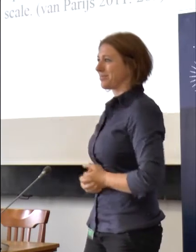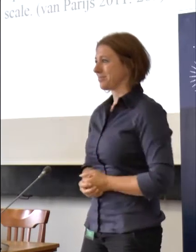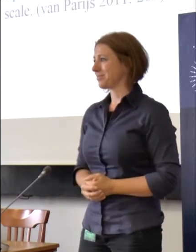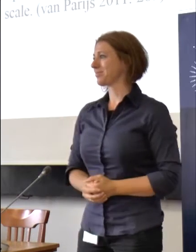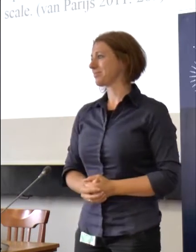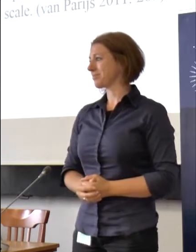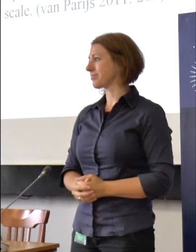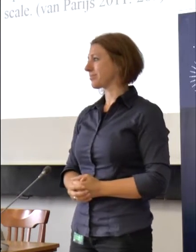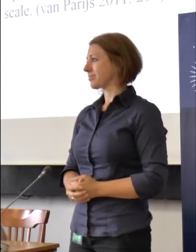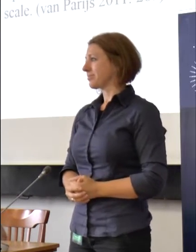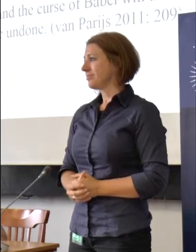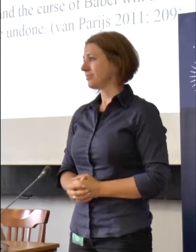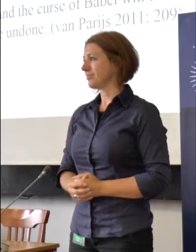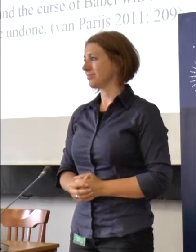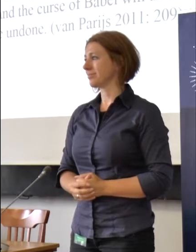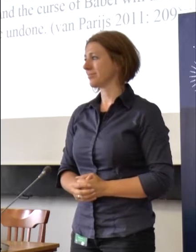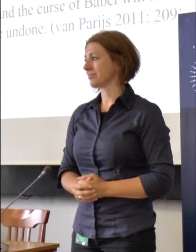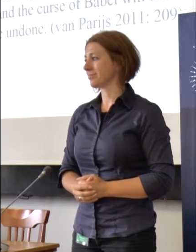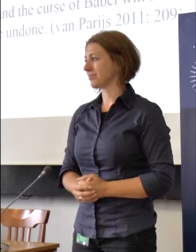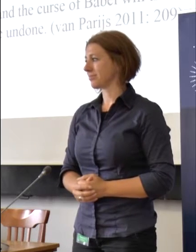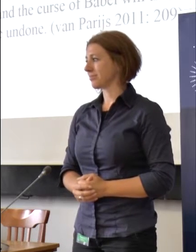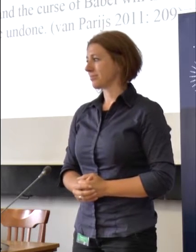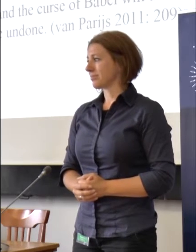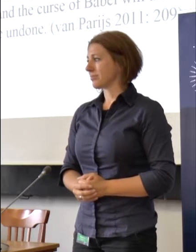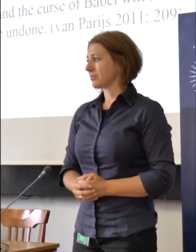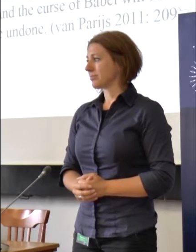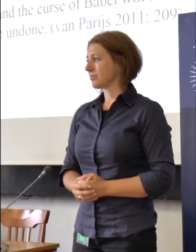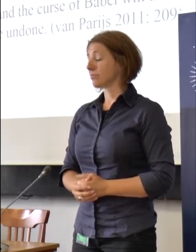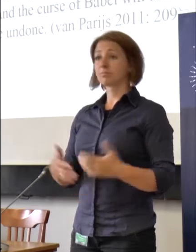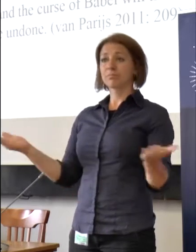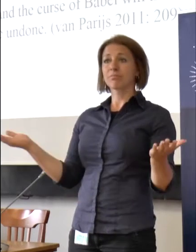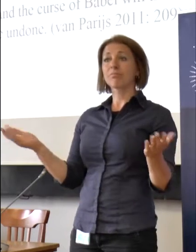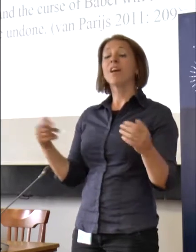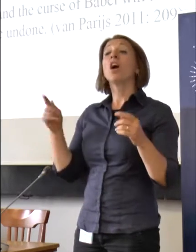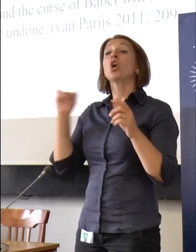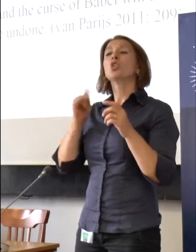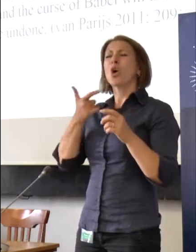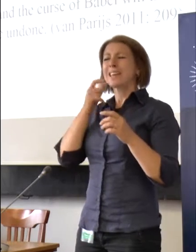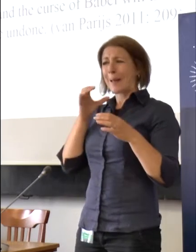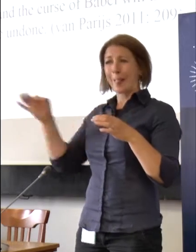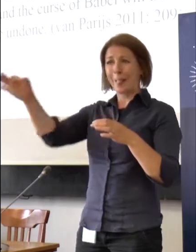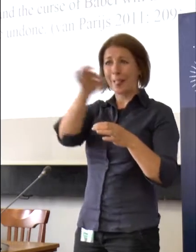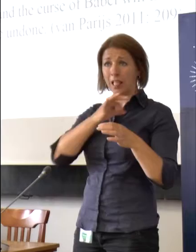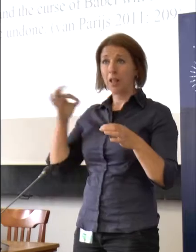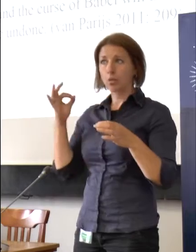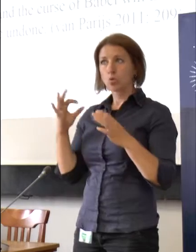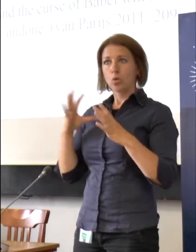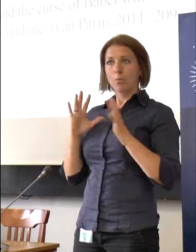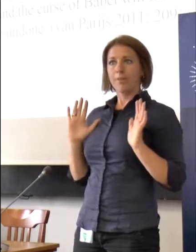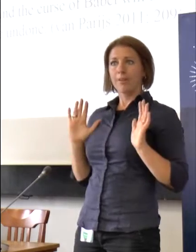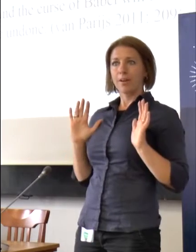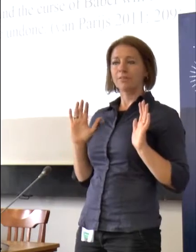languages, the French would say tant pis. So we will just have we'll just have an